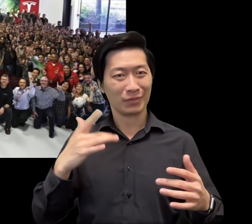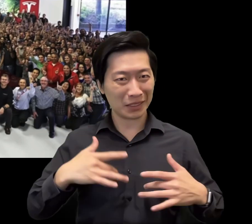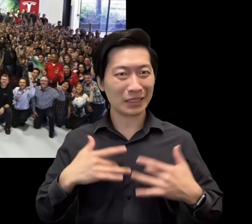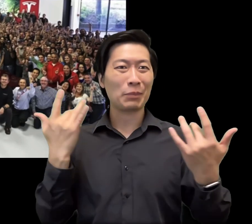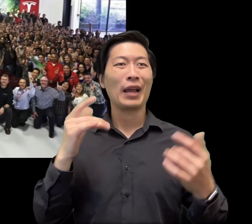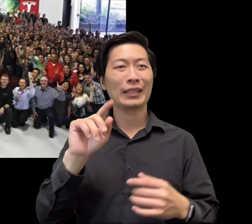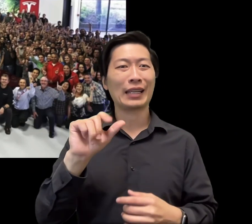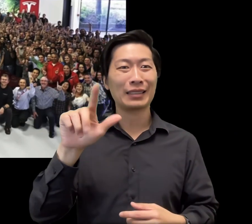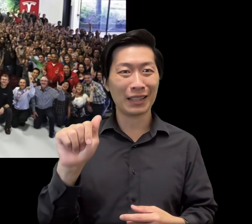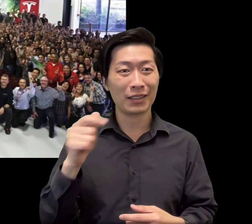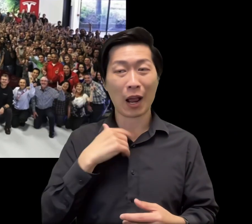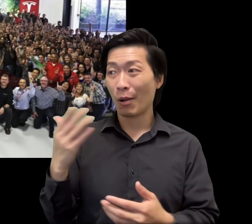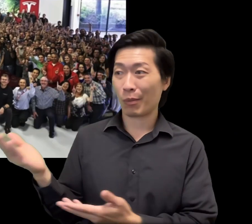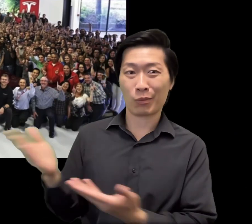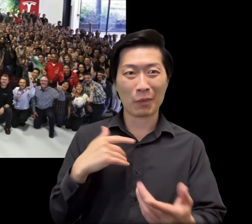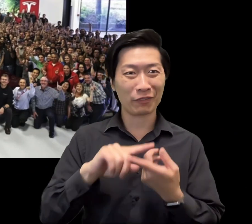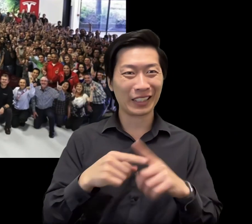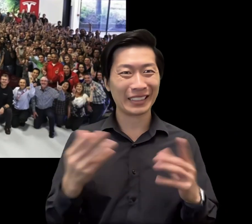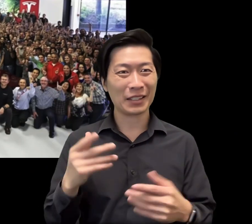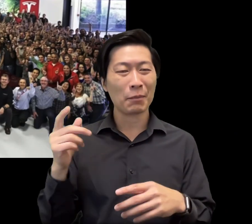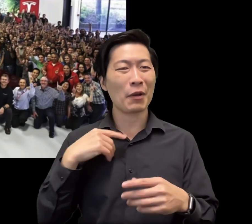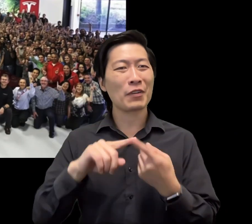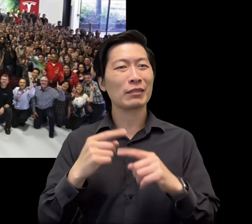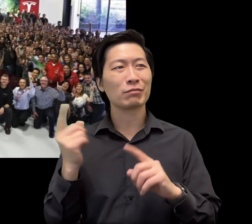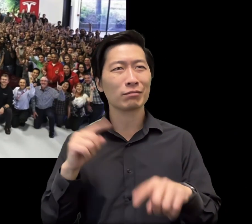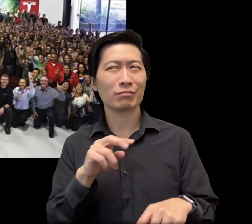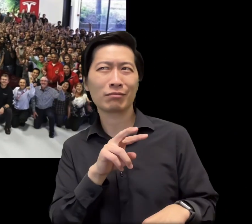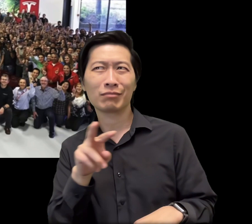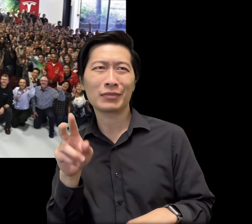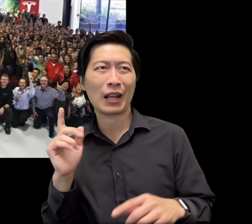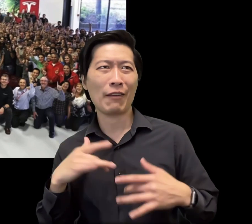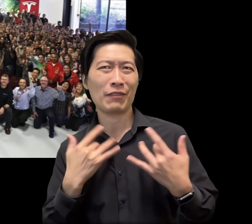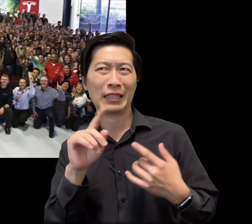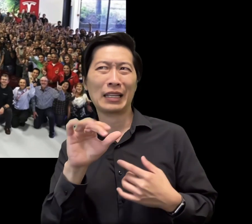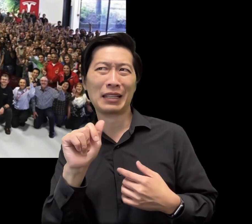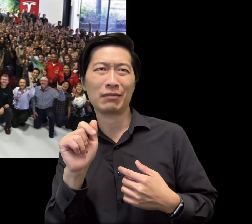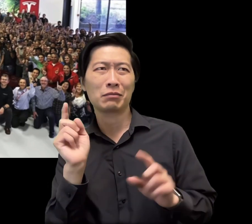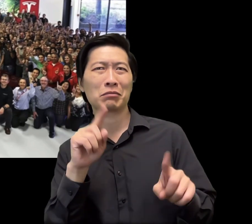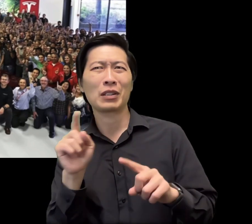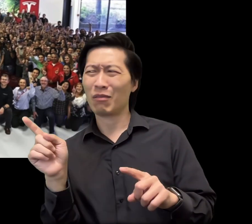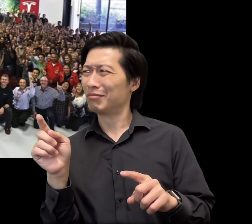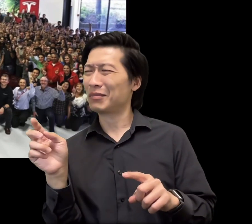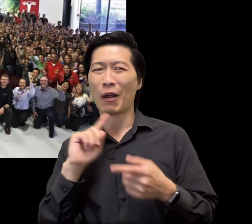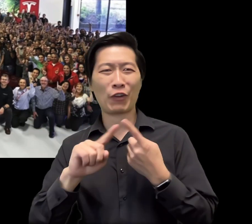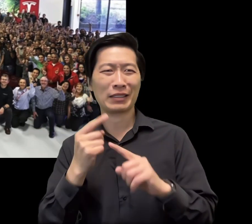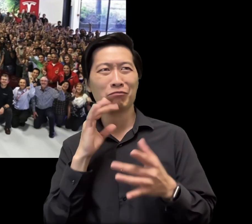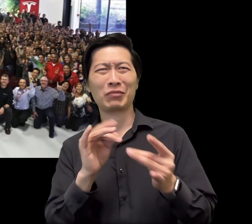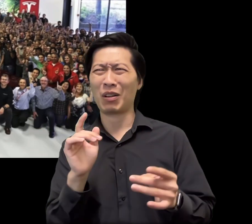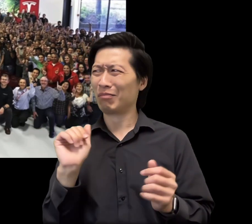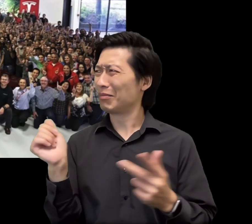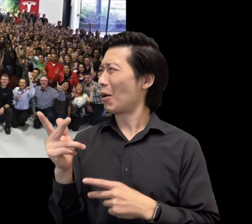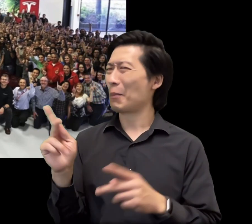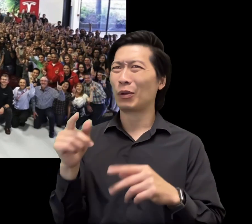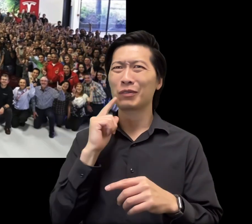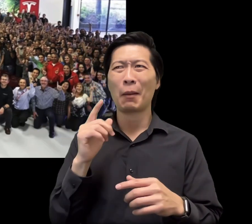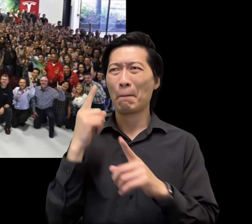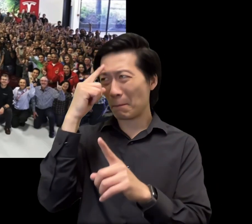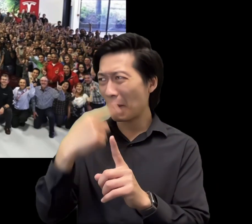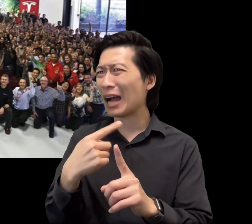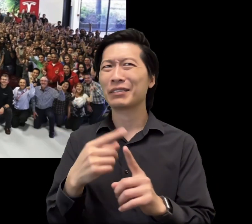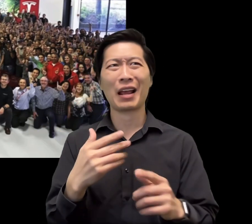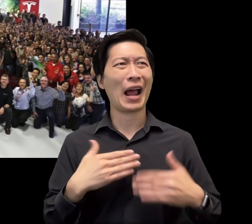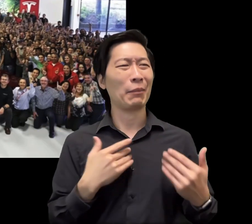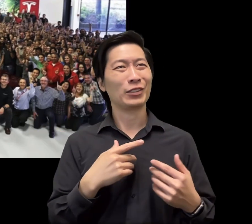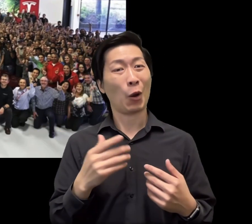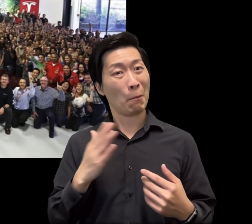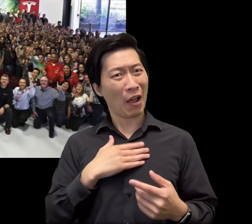celebrating Tesla. Like if I brought my friends here, the first thing they always say when they come to a Tesla event is like, everybody's so like happy and positive. And